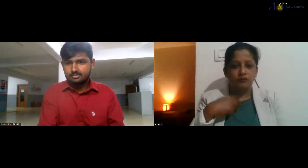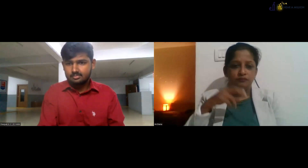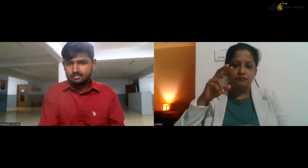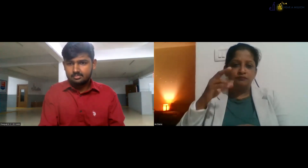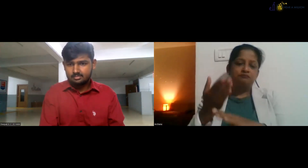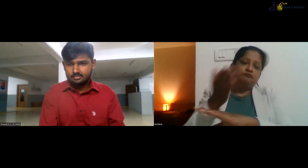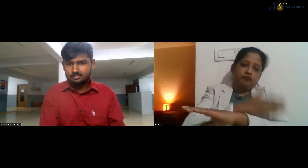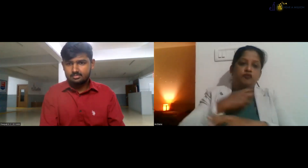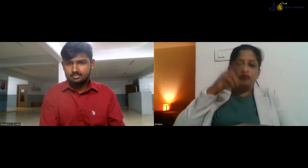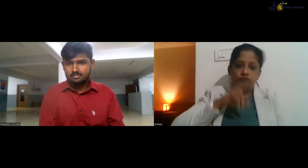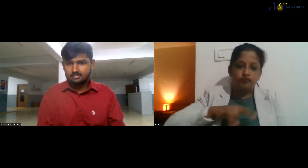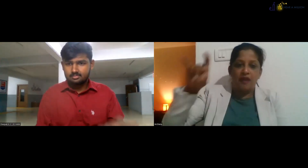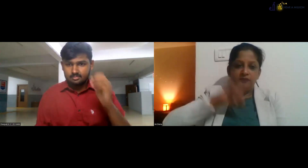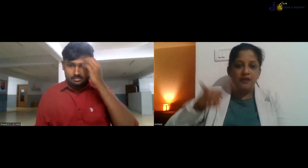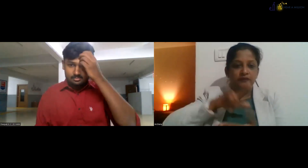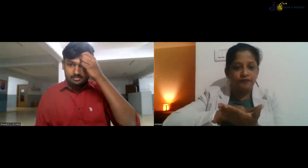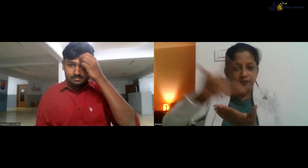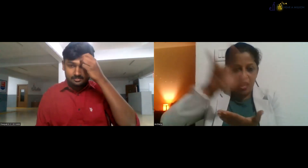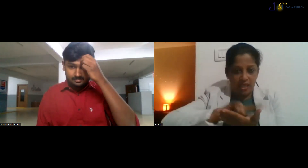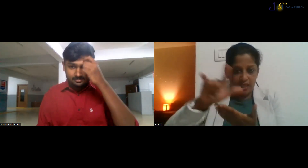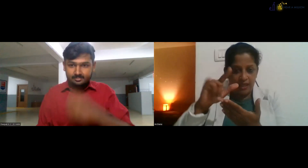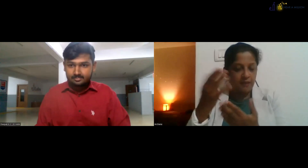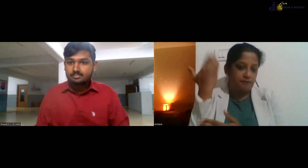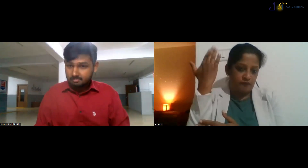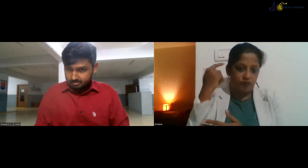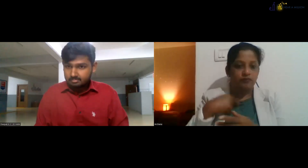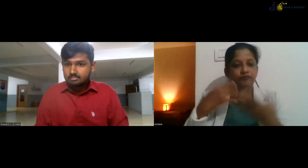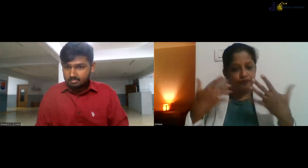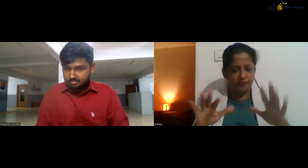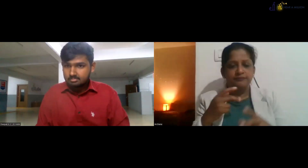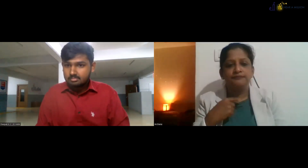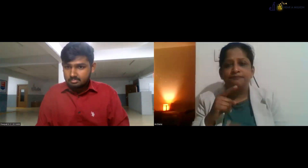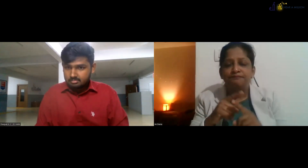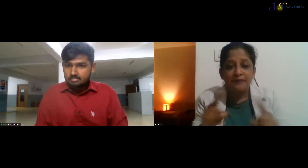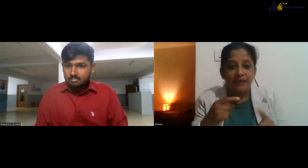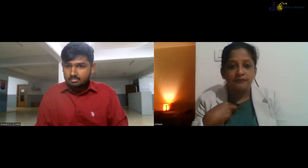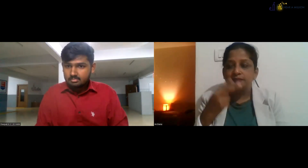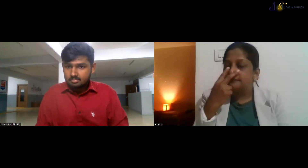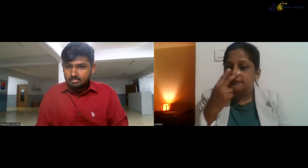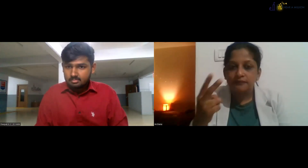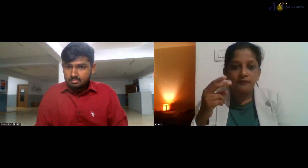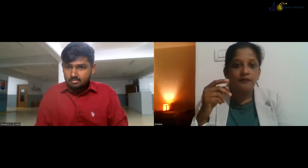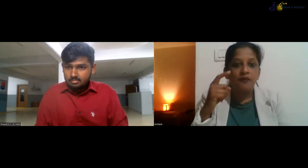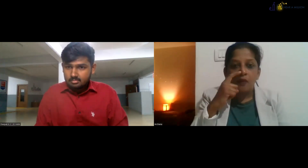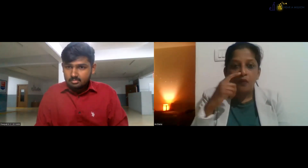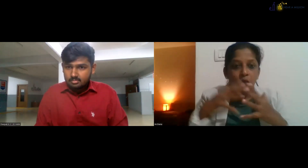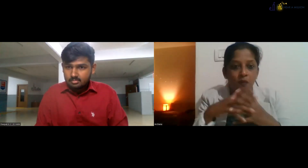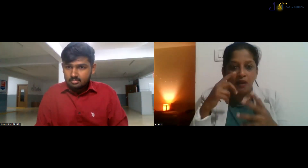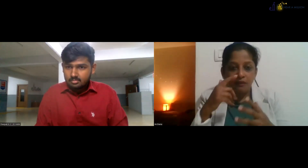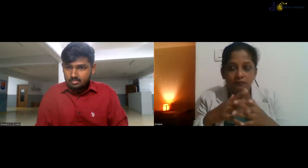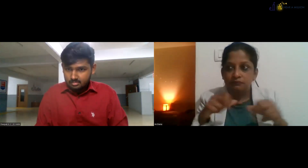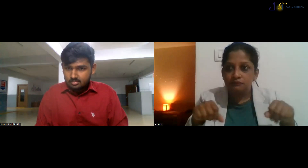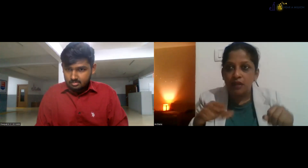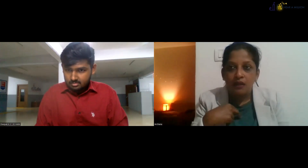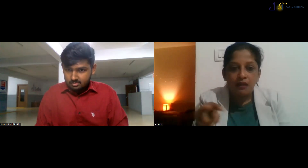Yeah, so in 2004, I used to go by flight and all. I had the experience, but when